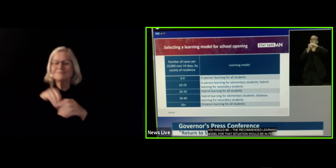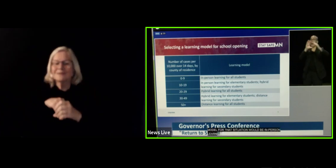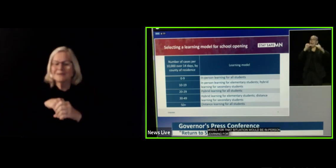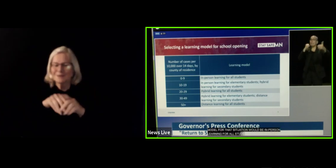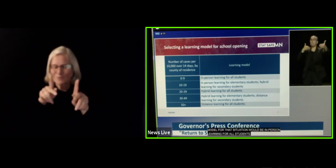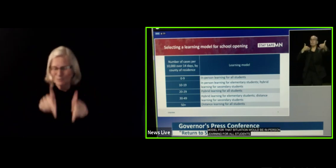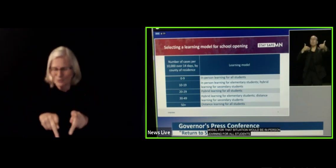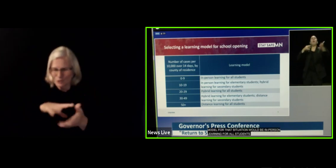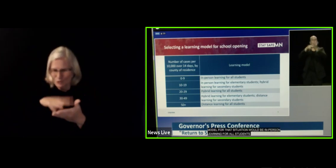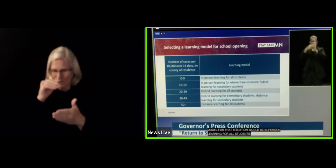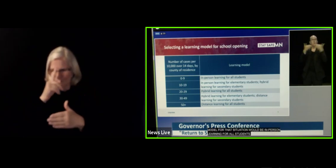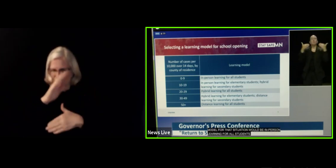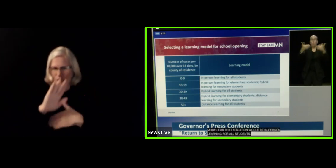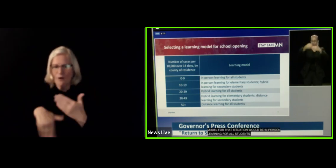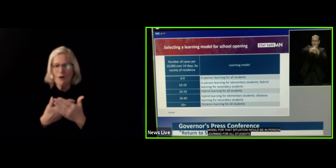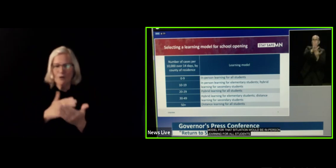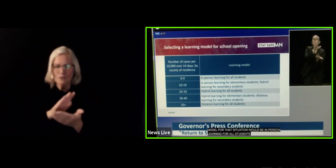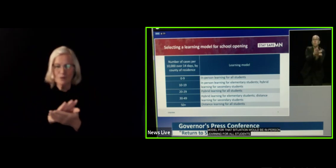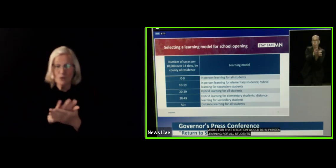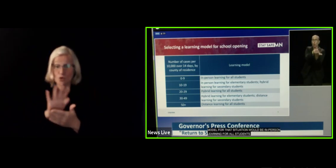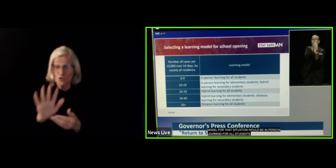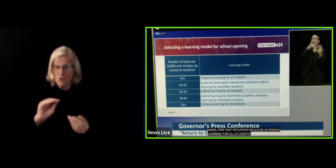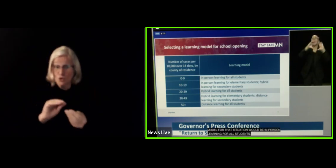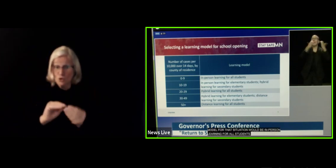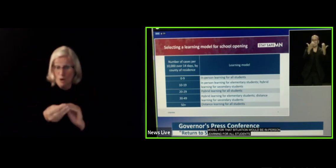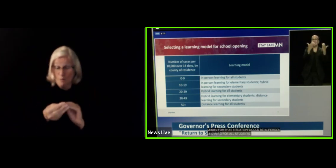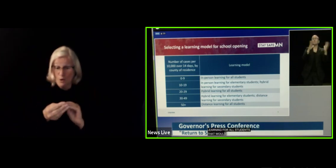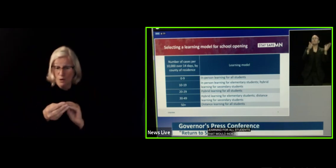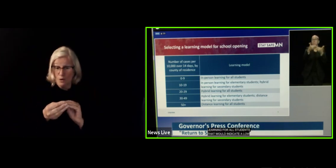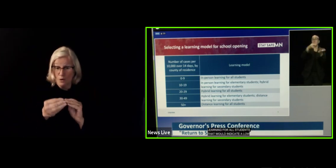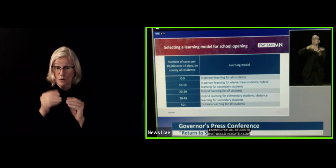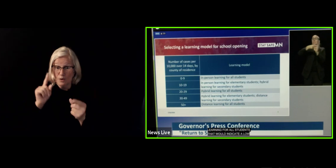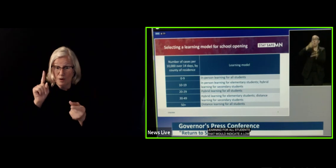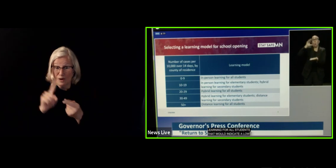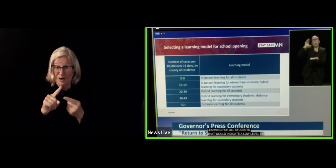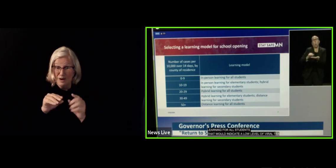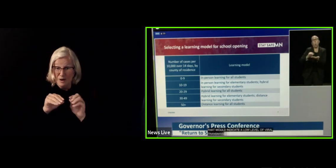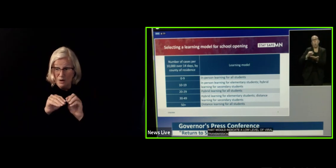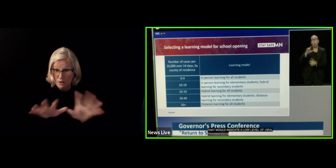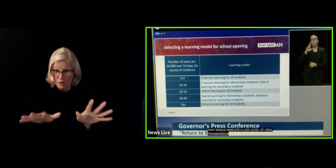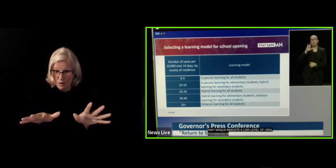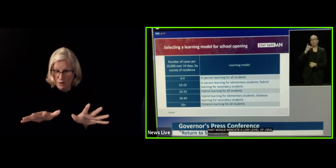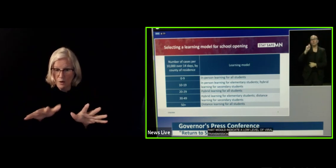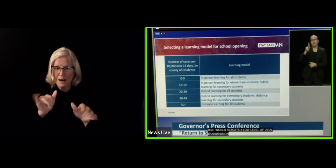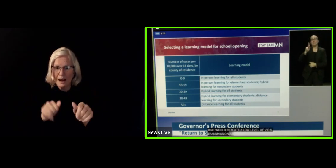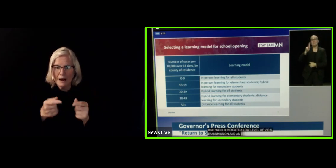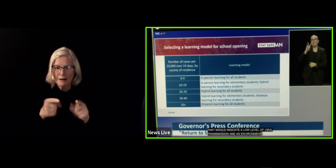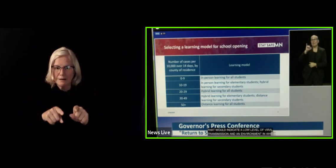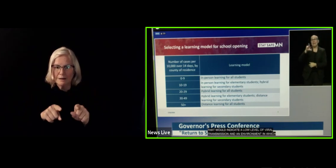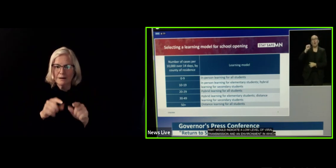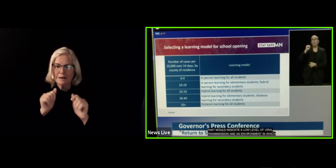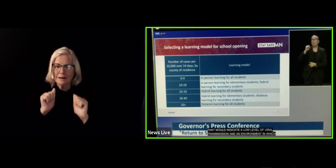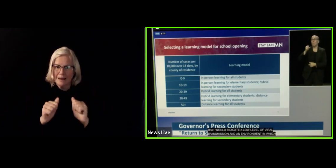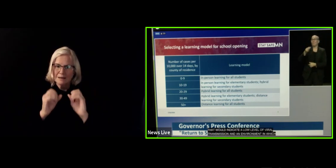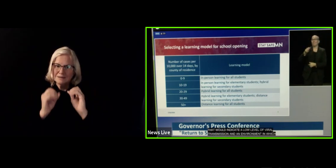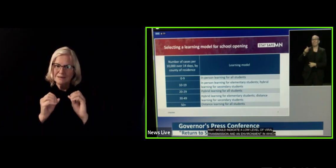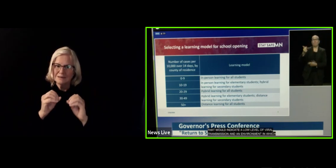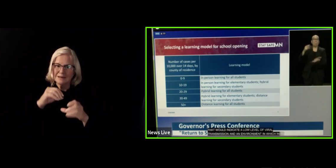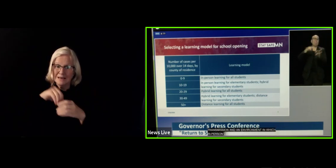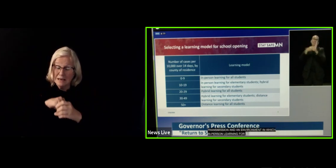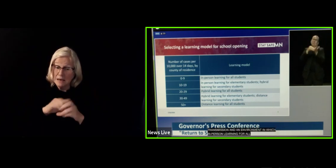a low level of viral transmission and an environment in which in-person learning for all students would be